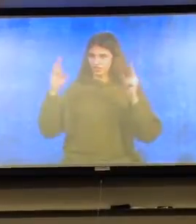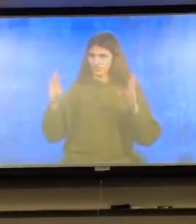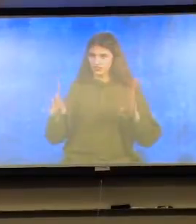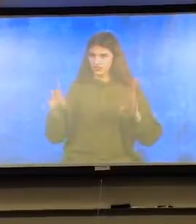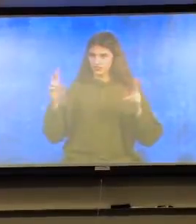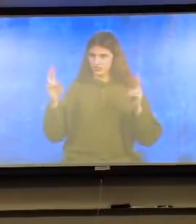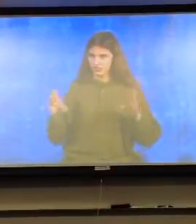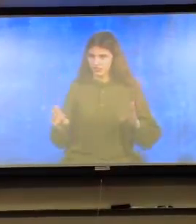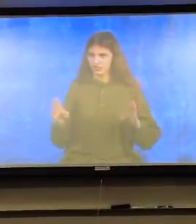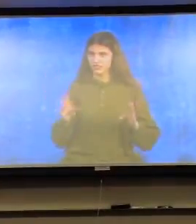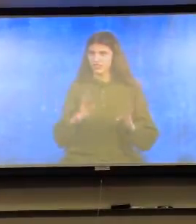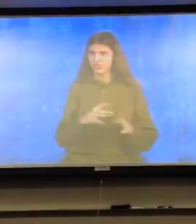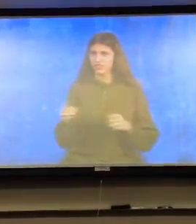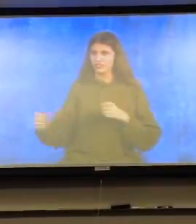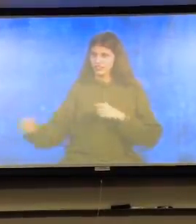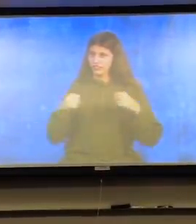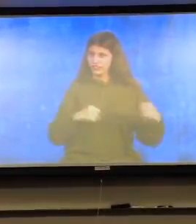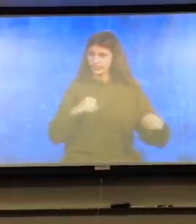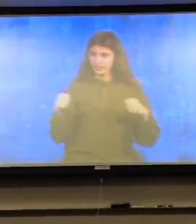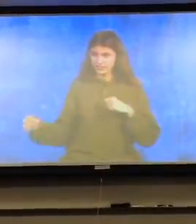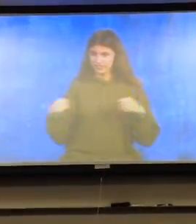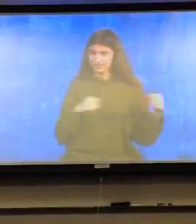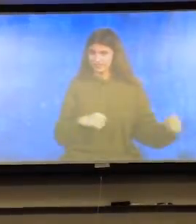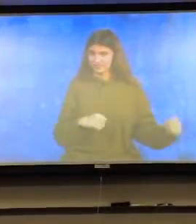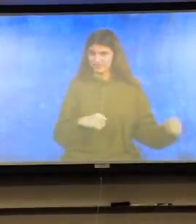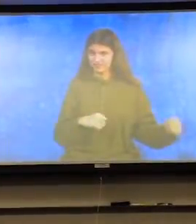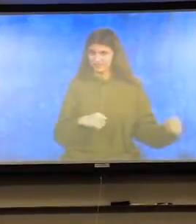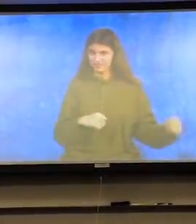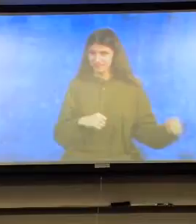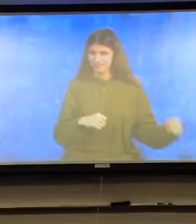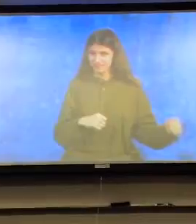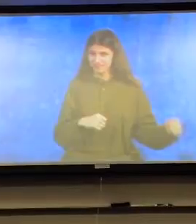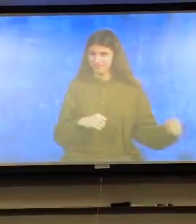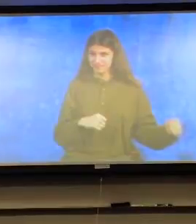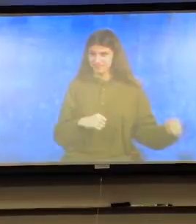I like playing volleyball too, and cheerleading.